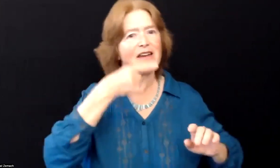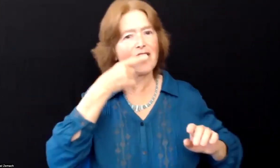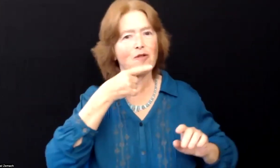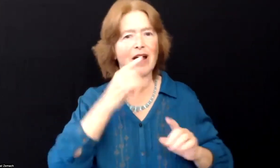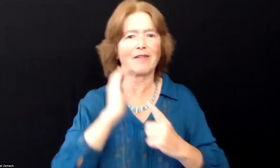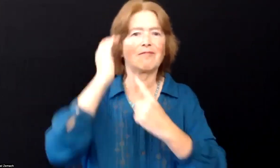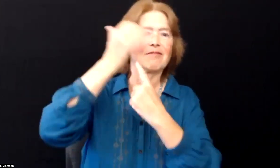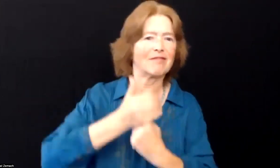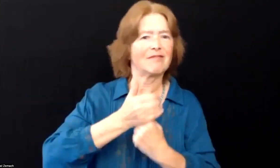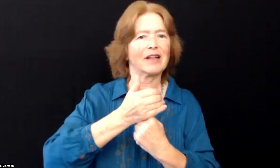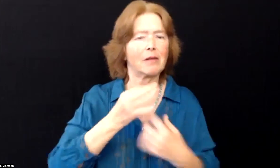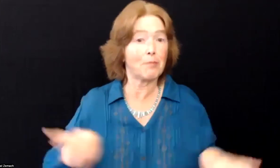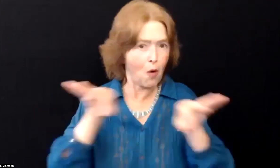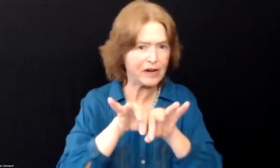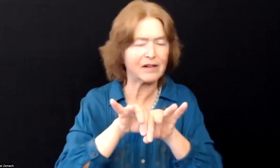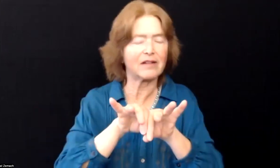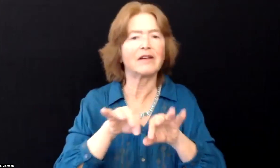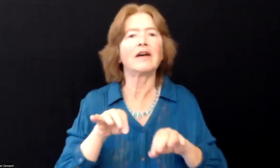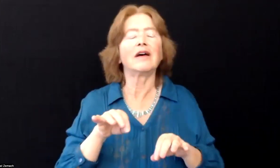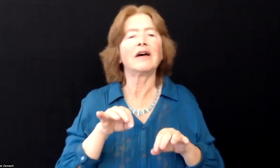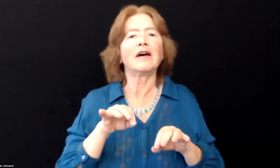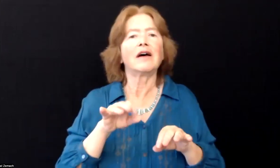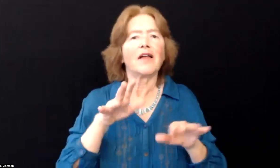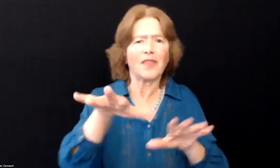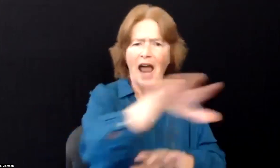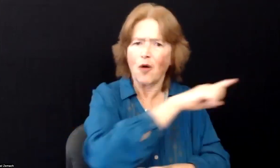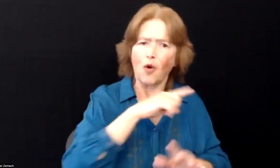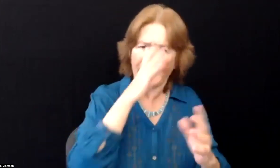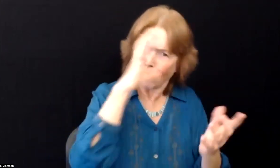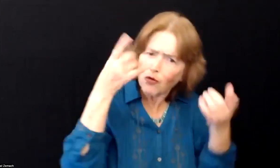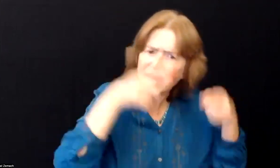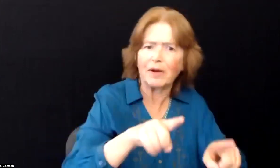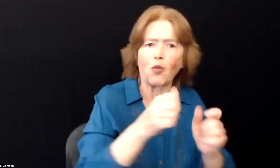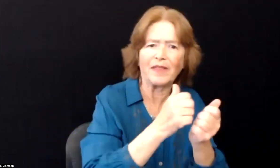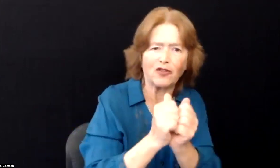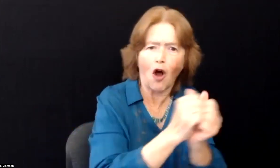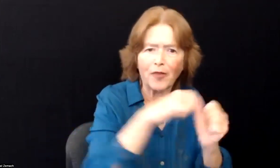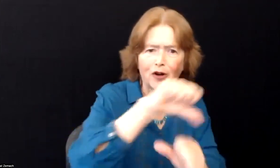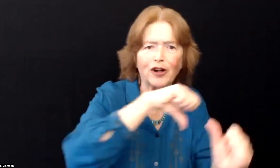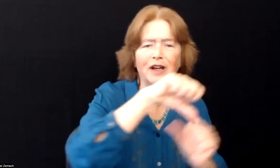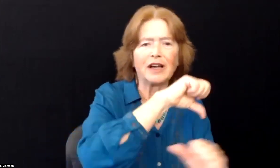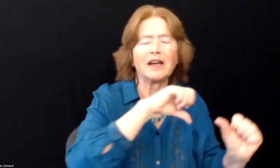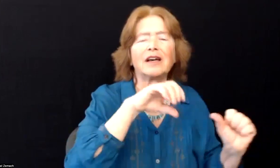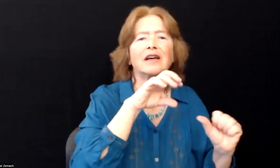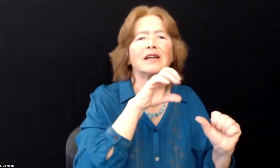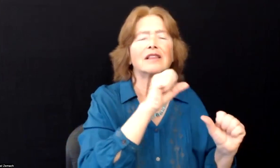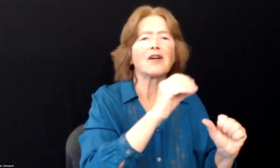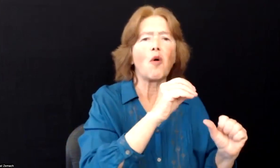administrators. And they thought it was more important for the deaf child to be able to pass as a hearing child and be able to speak.